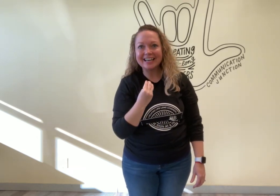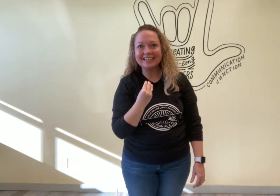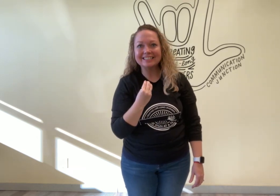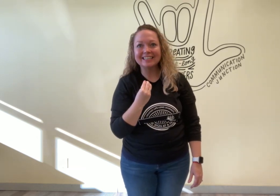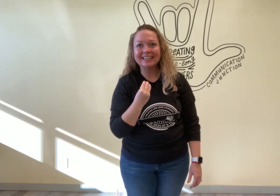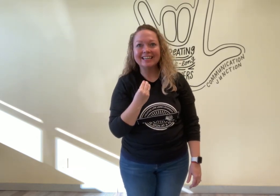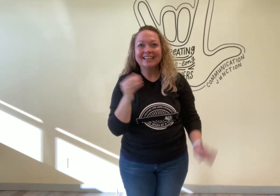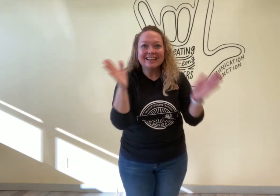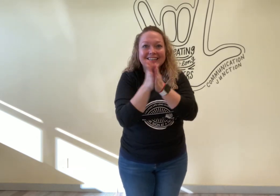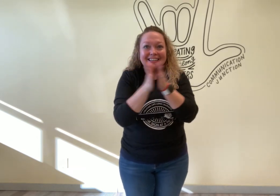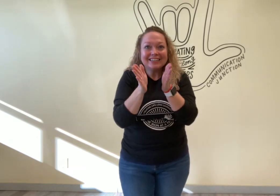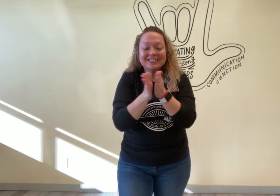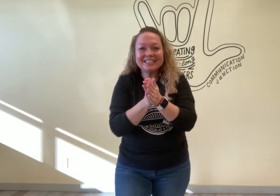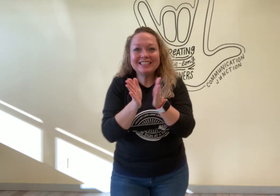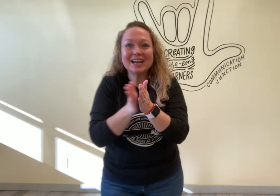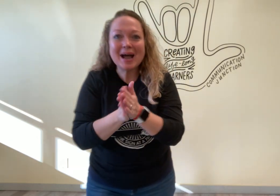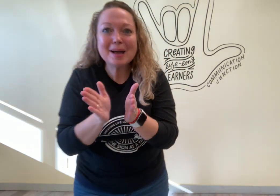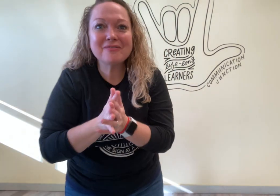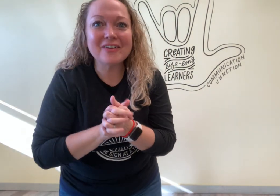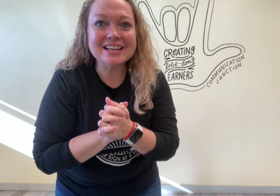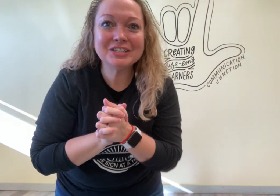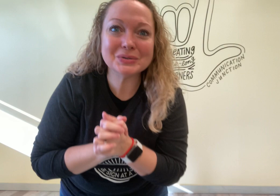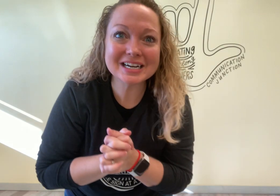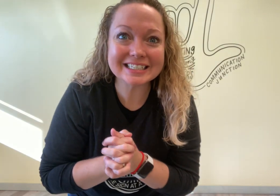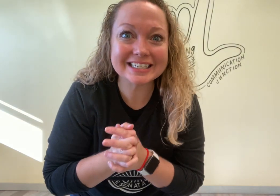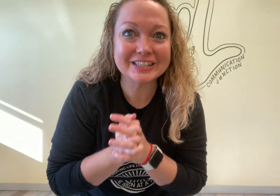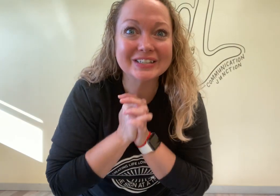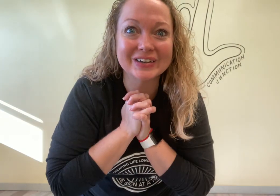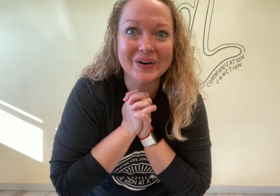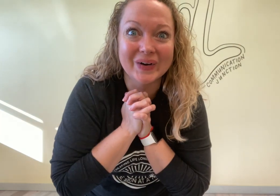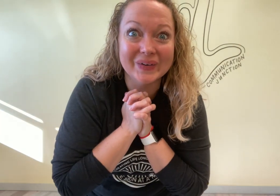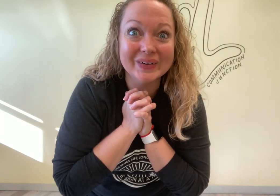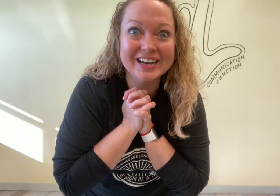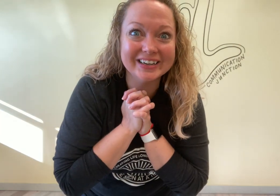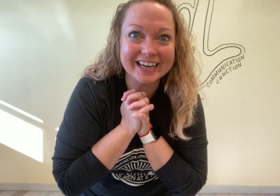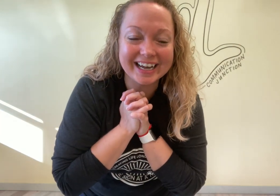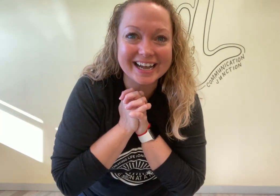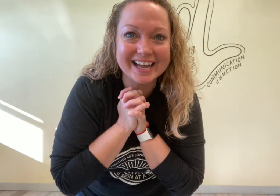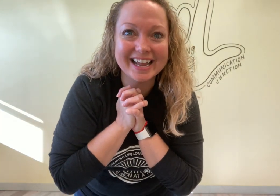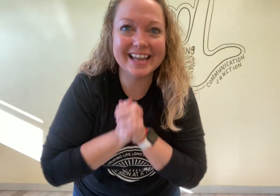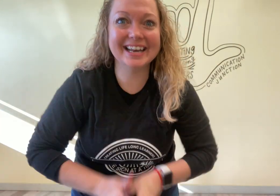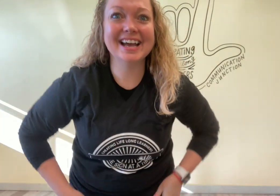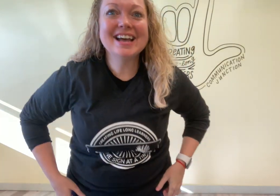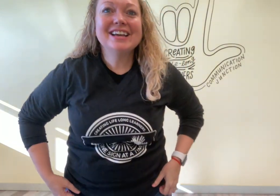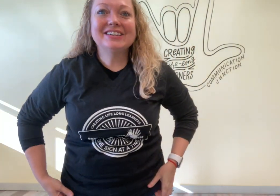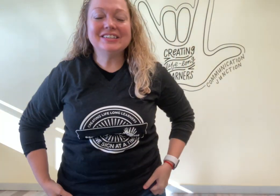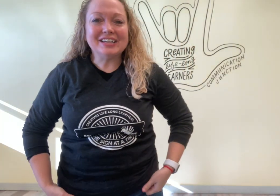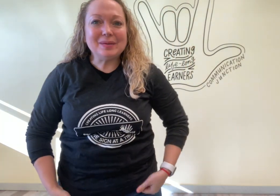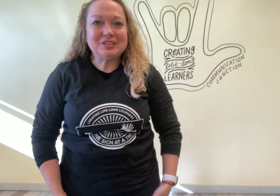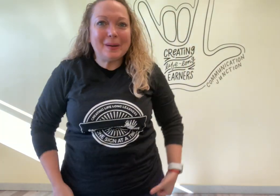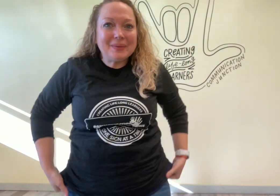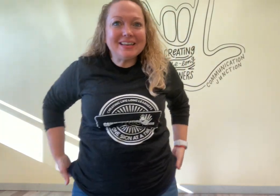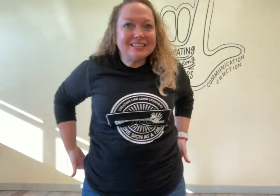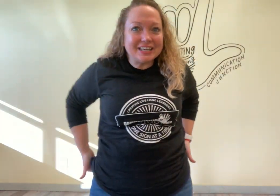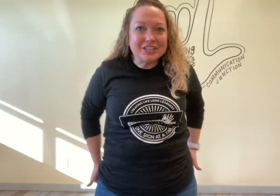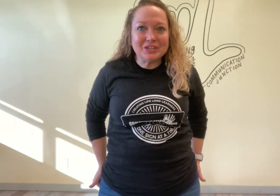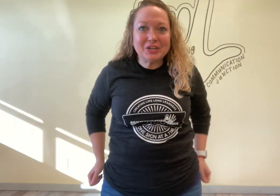night. Good job, friends. You guys did so good. Good job jumping and touching your